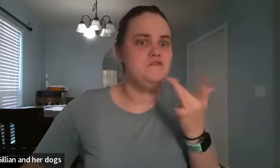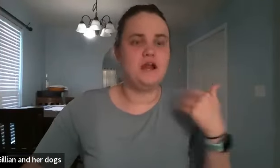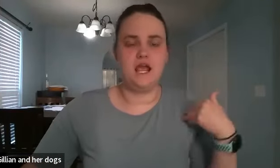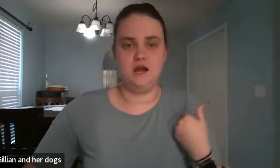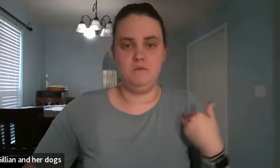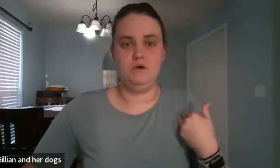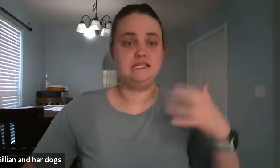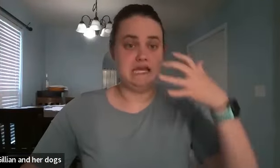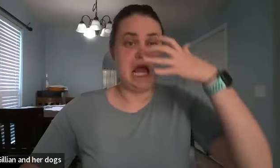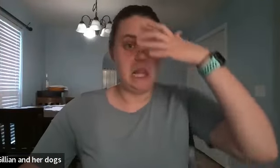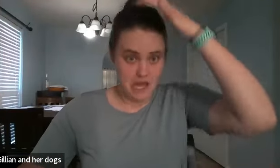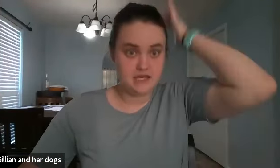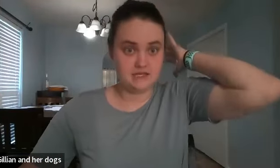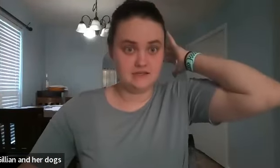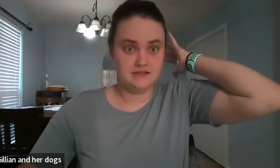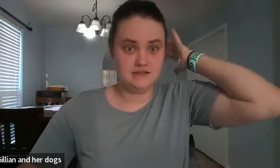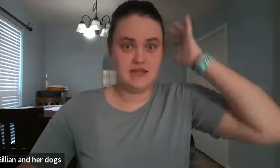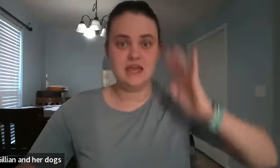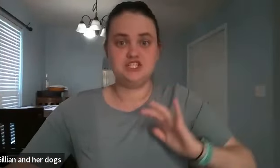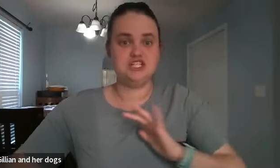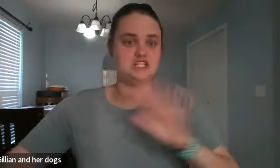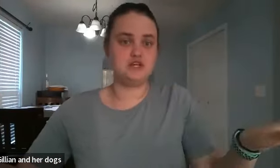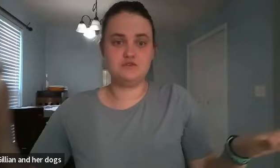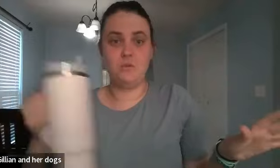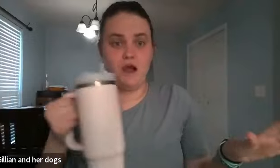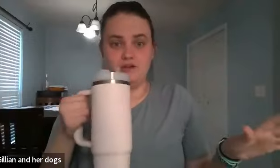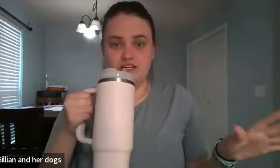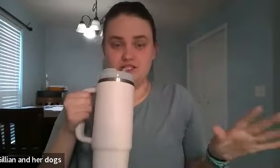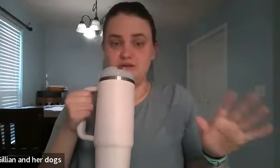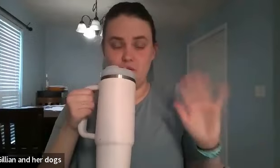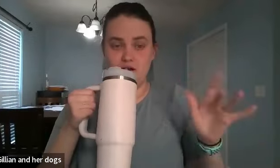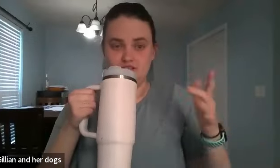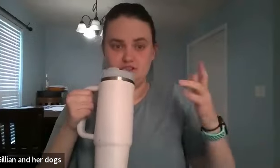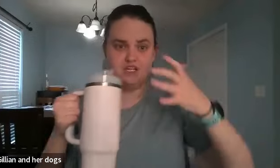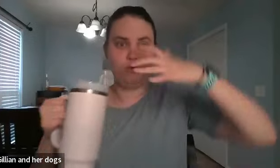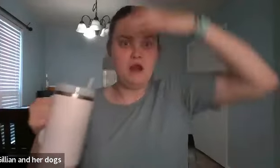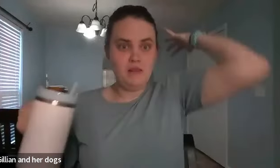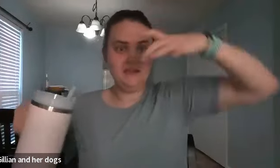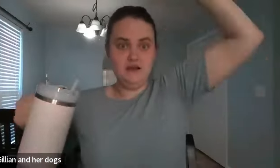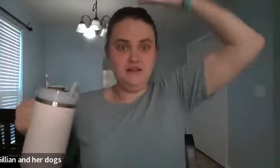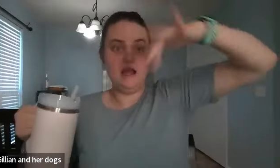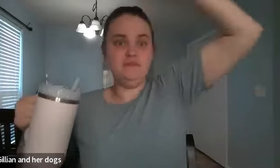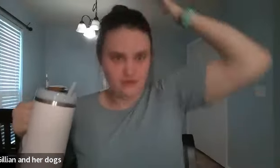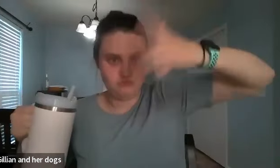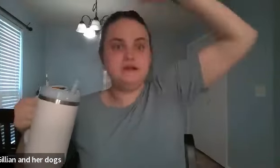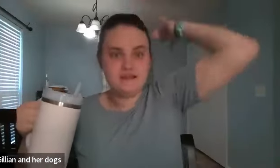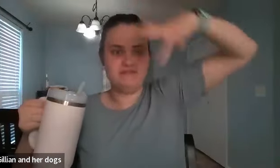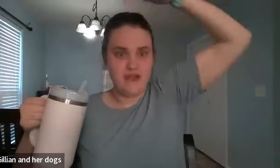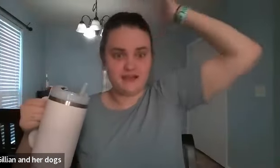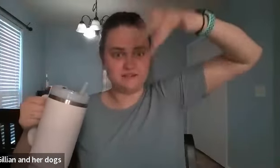favorite animal is a lion. And she just goes wild, and she went wild, and she kept going, lion. I mean, really fast. I was